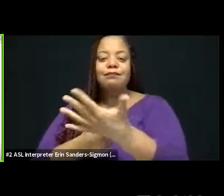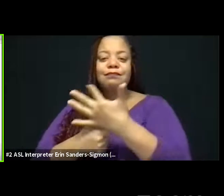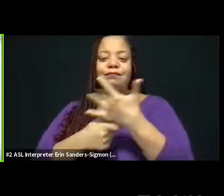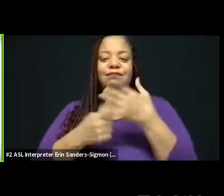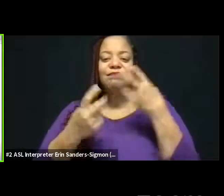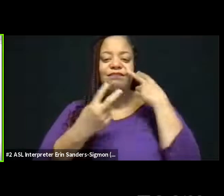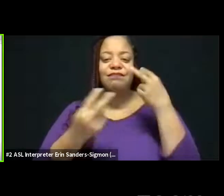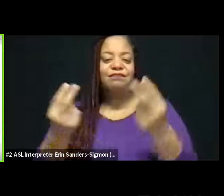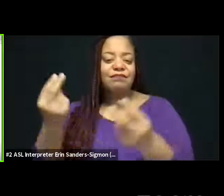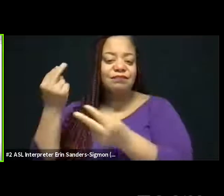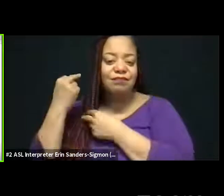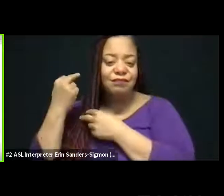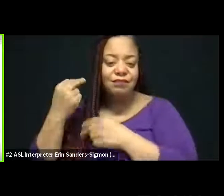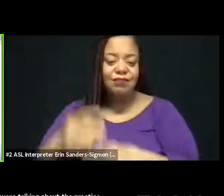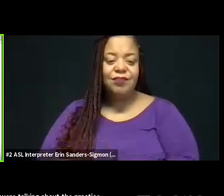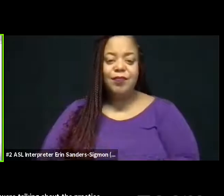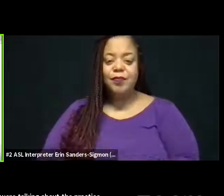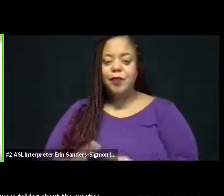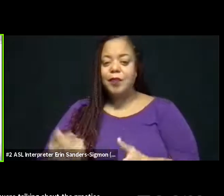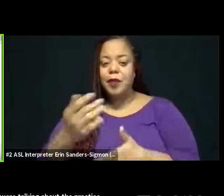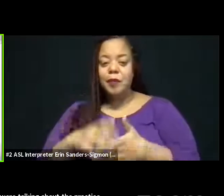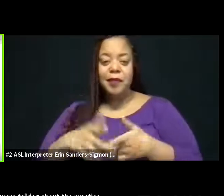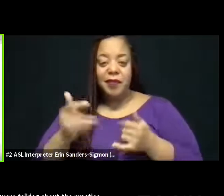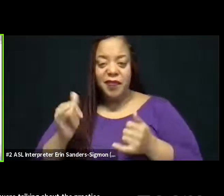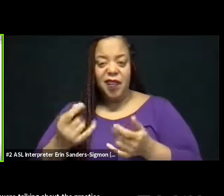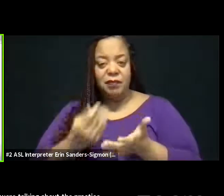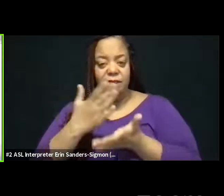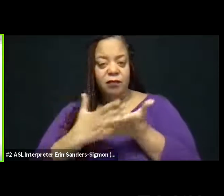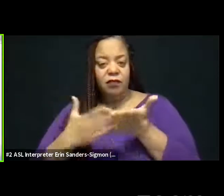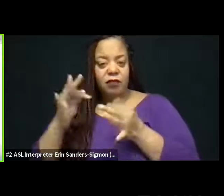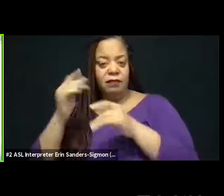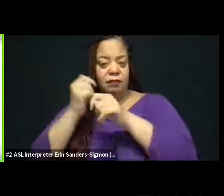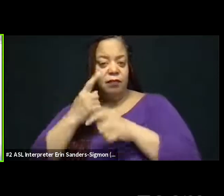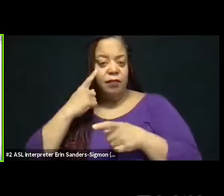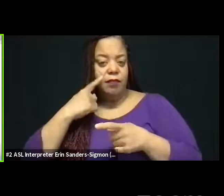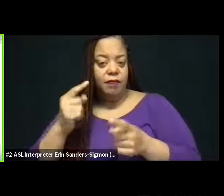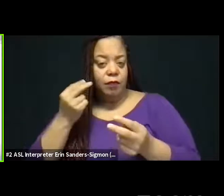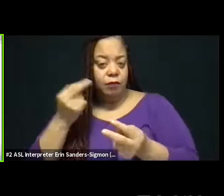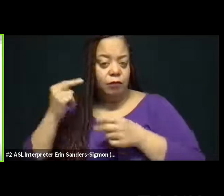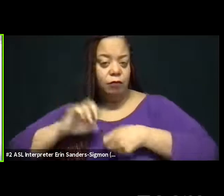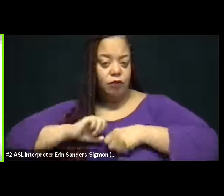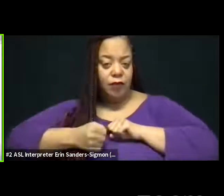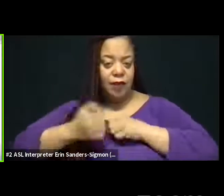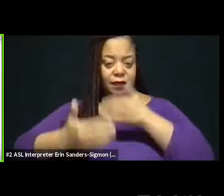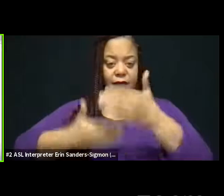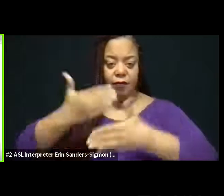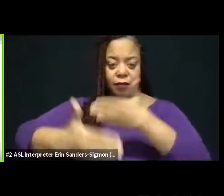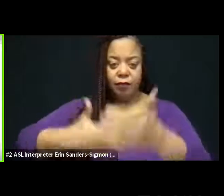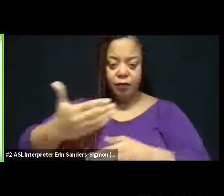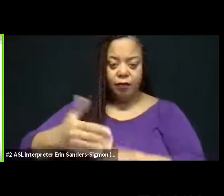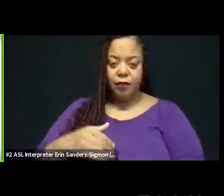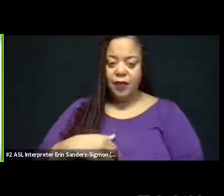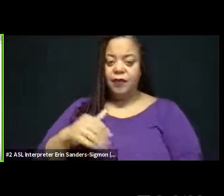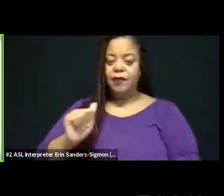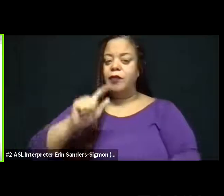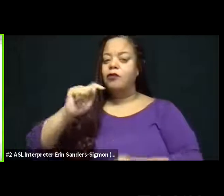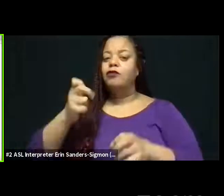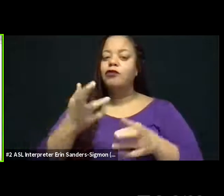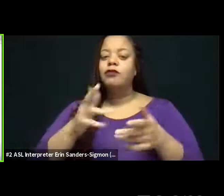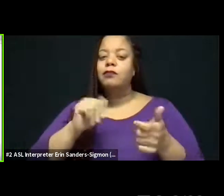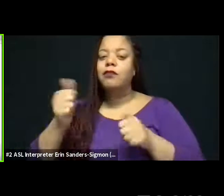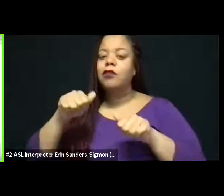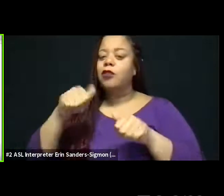that we do every month and have a standing altar in the classroom where young people can leave their loved one or